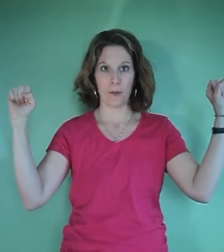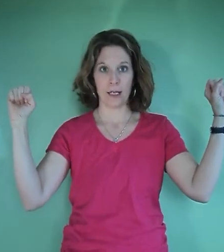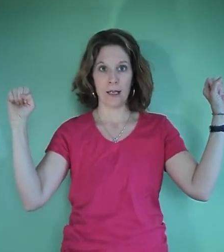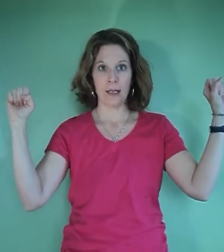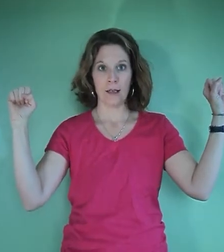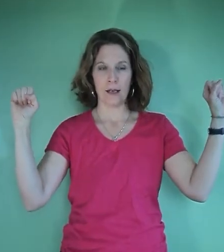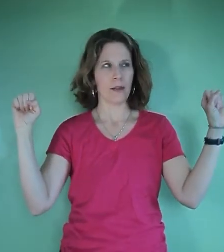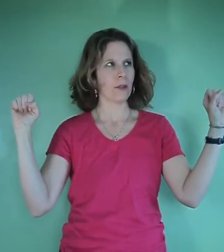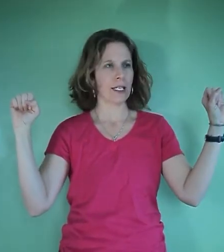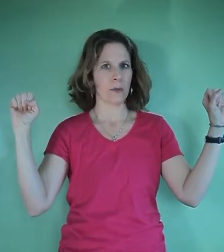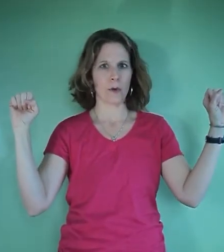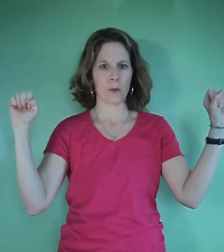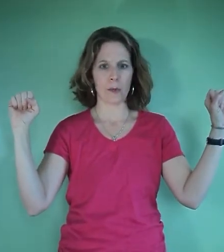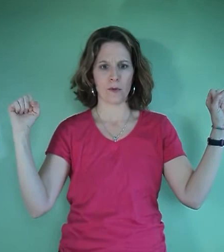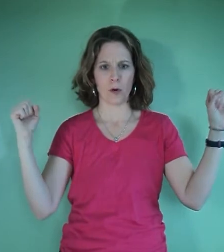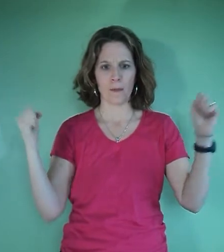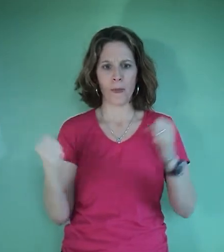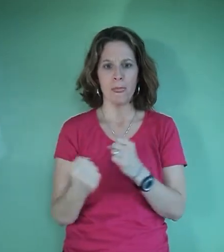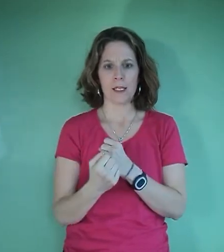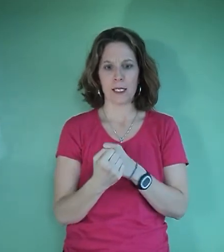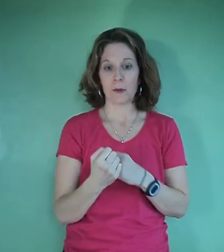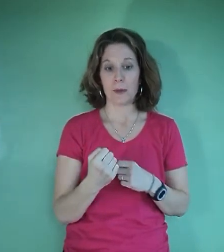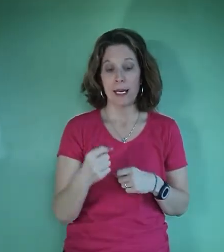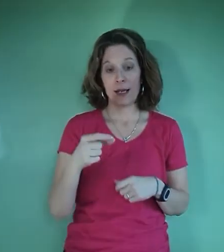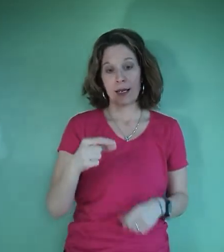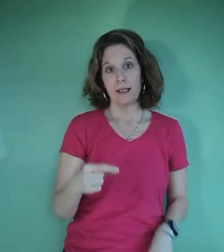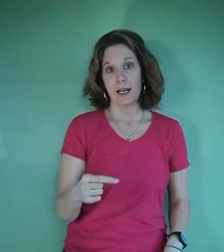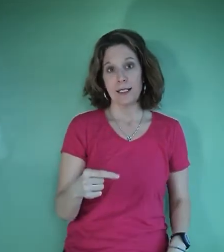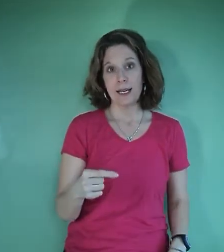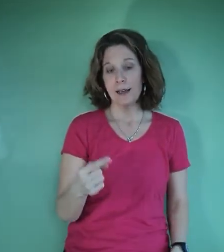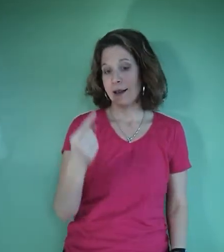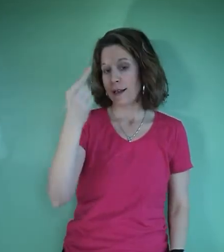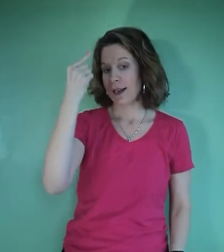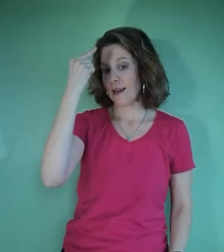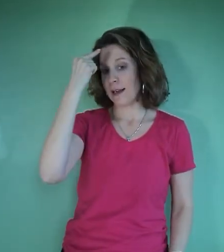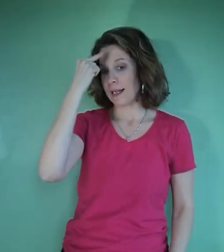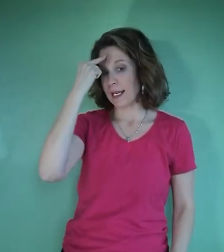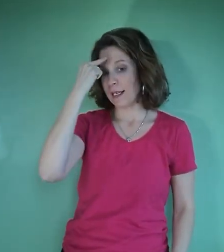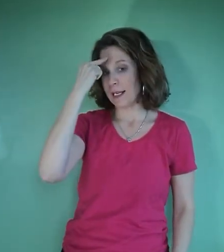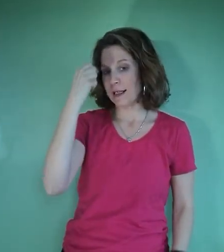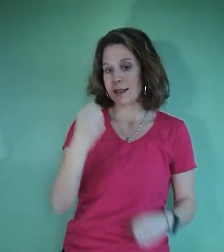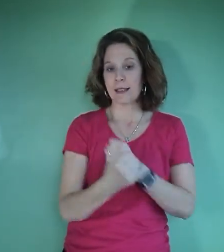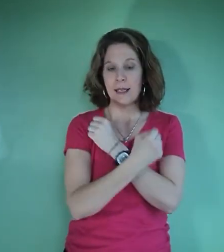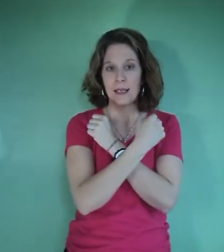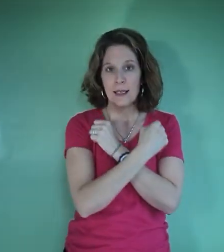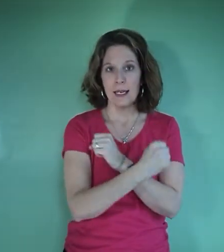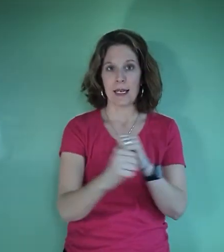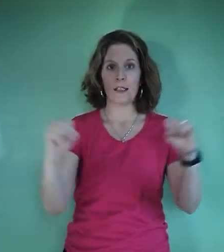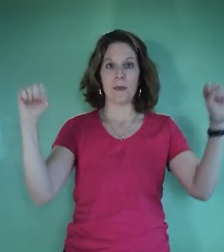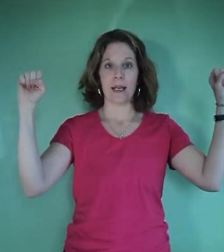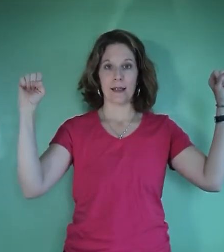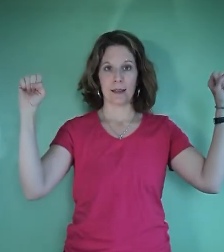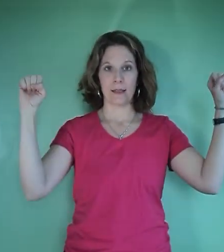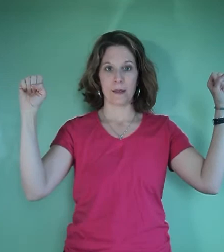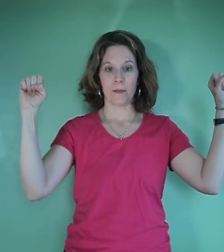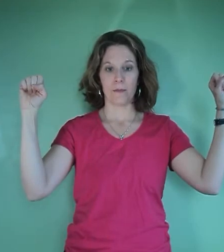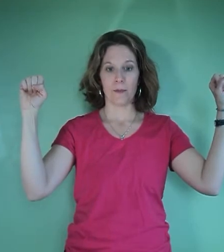one either last week or the week before. So it'll be Gandhi and India's independence.